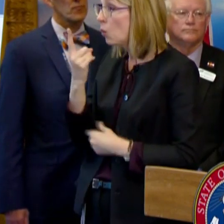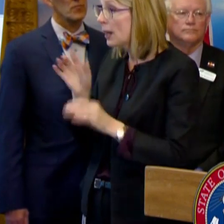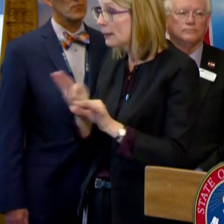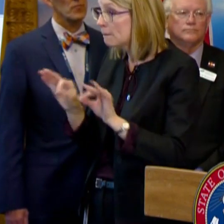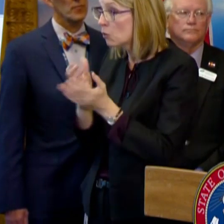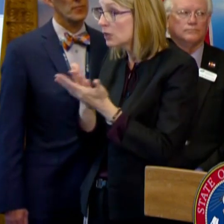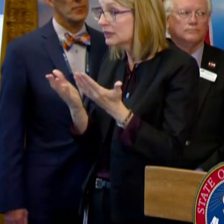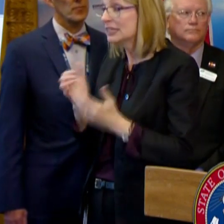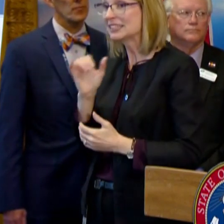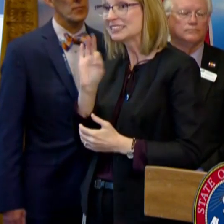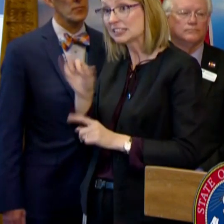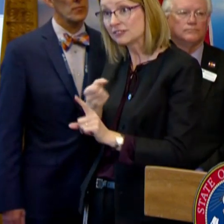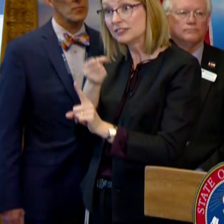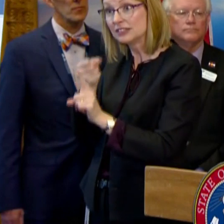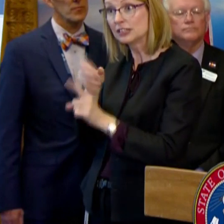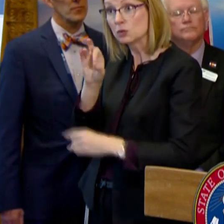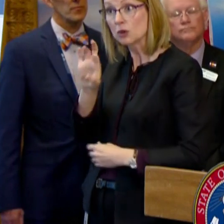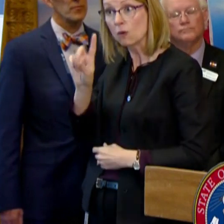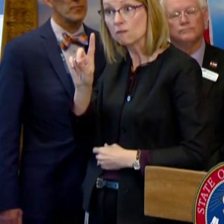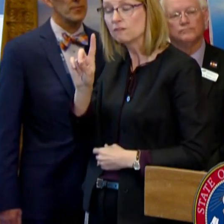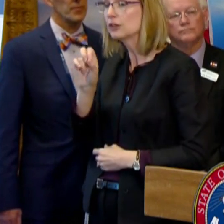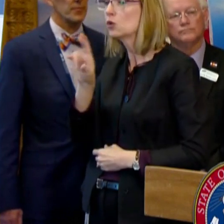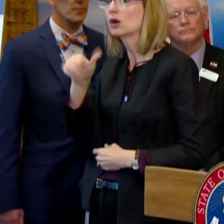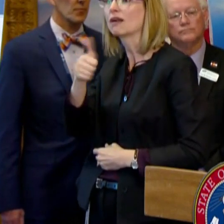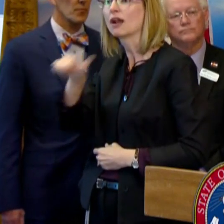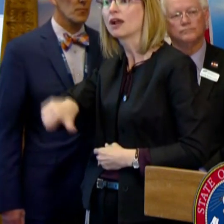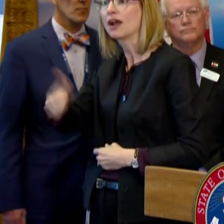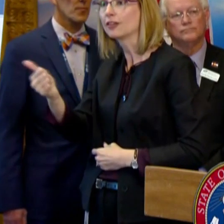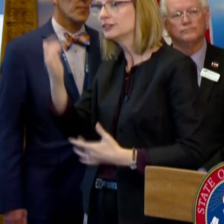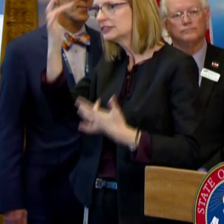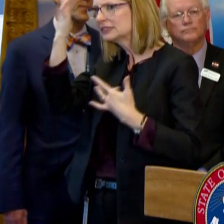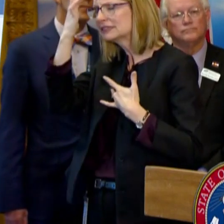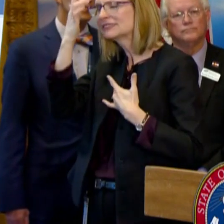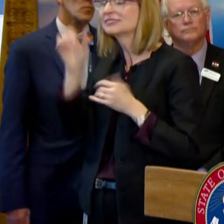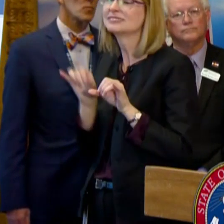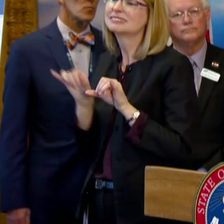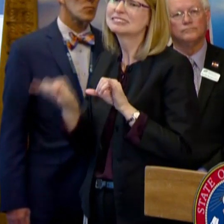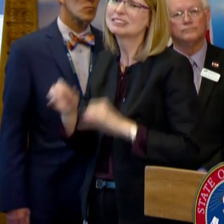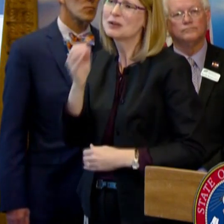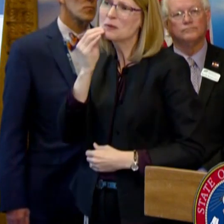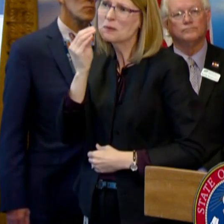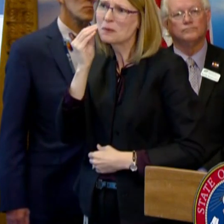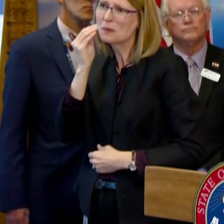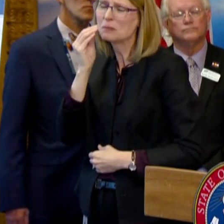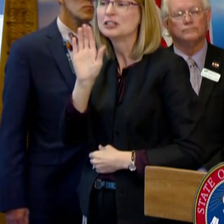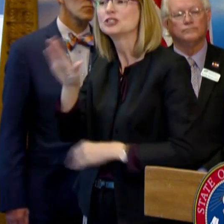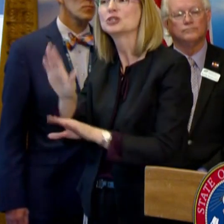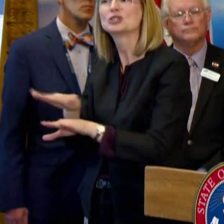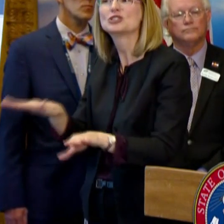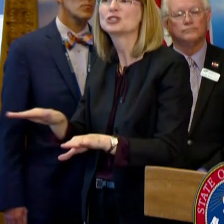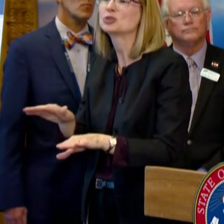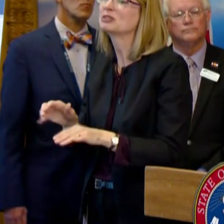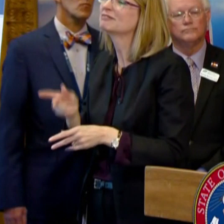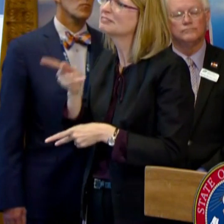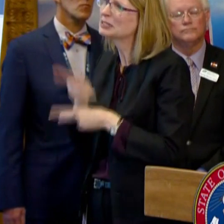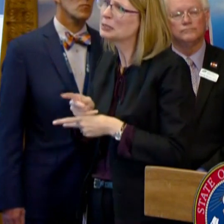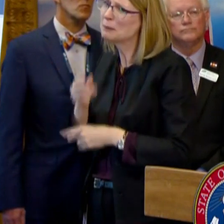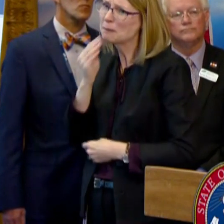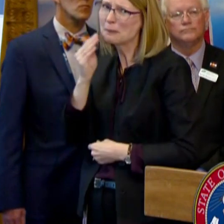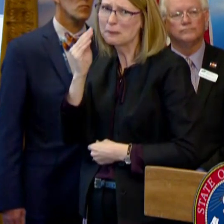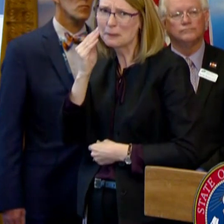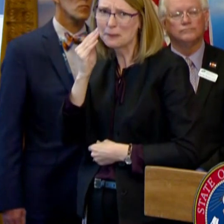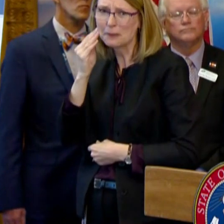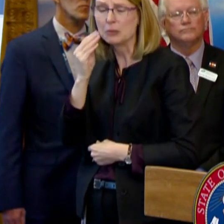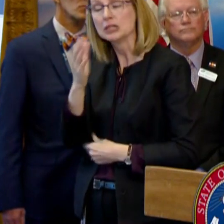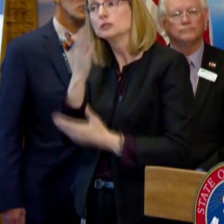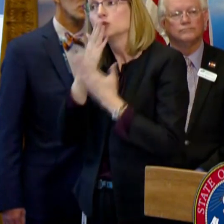stay home when you are sick and to also keep your children home when they are sick as well. It's good now to start making backup